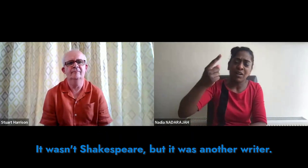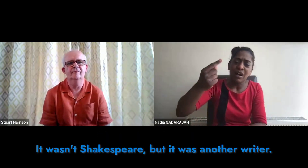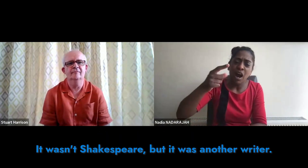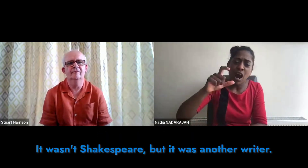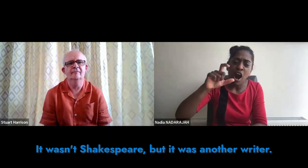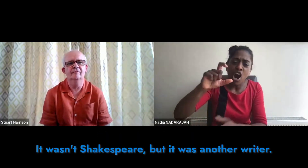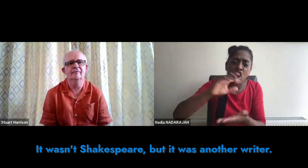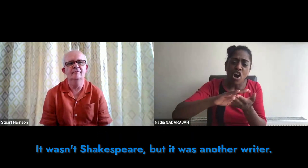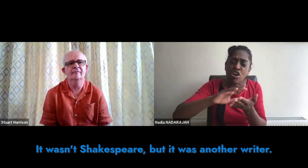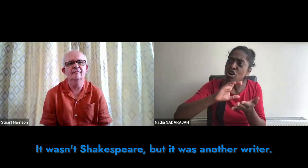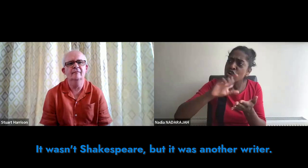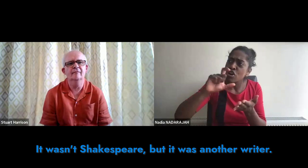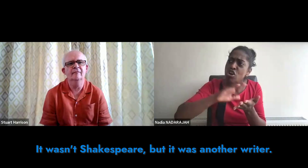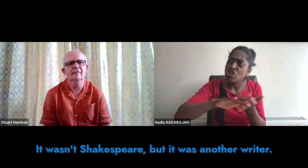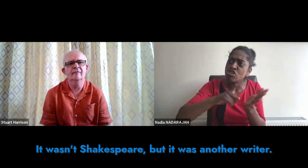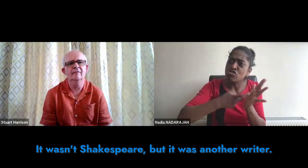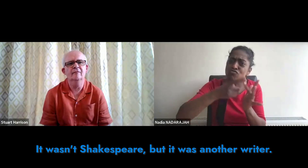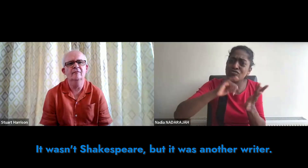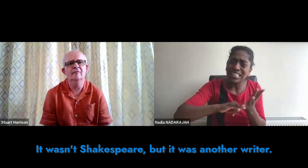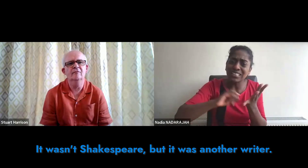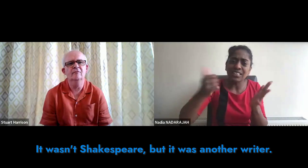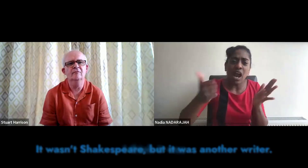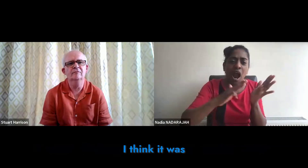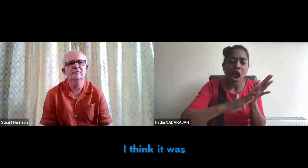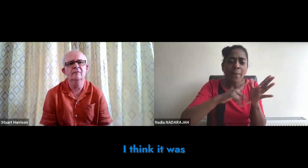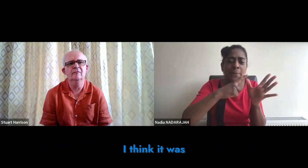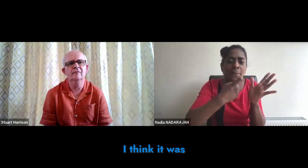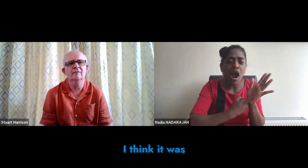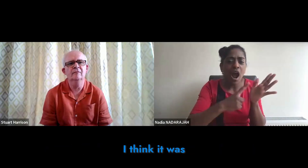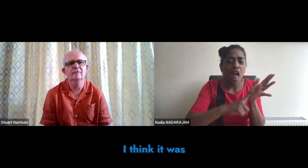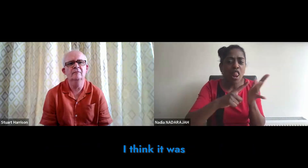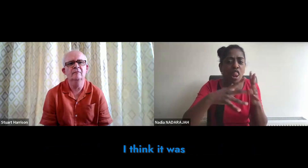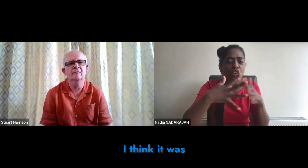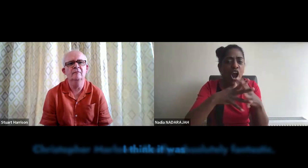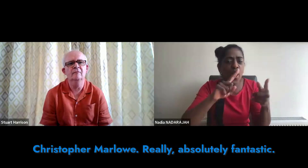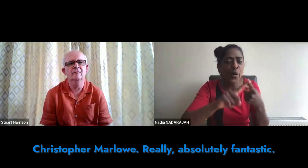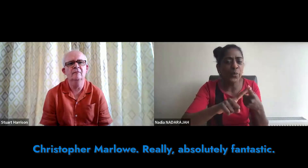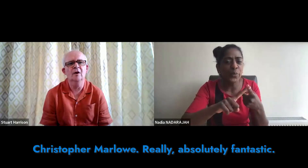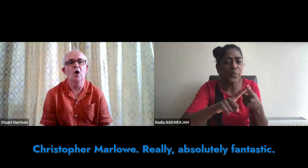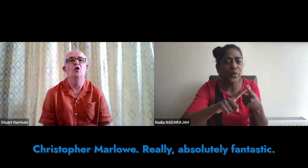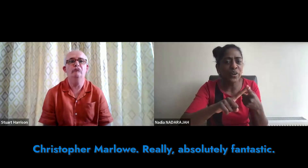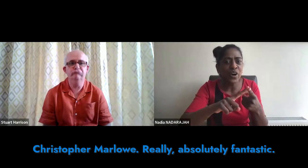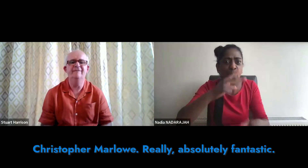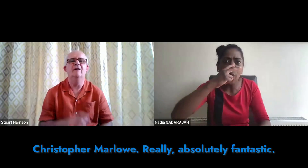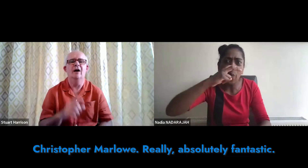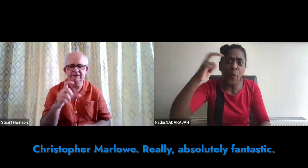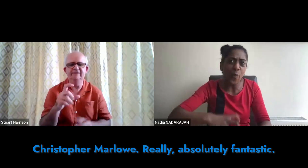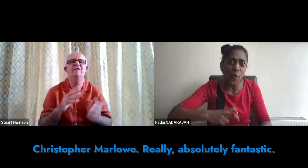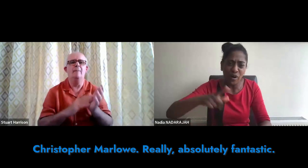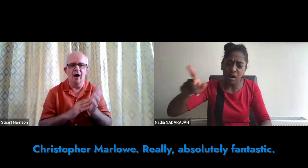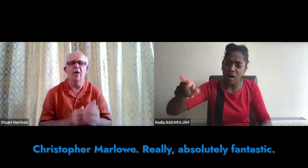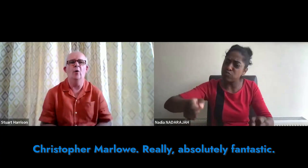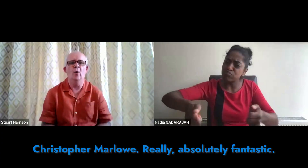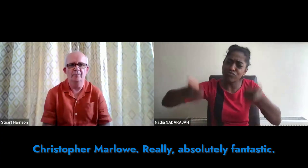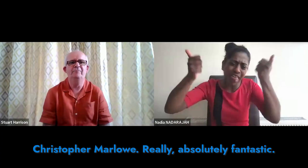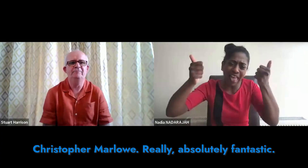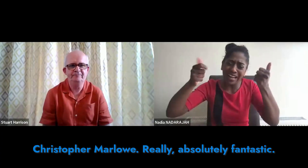wasn't Shakespeare, but it was another writer. I think it was Chris